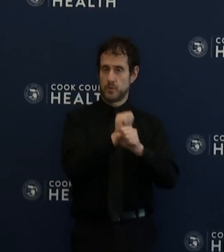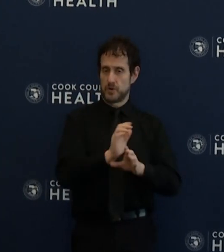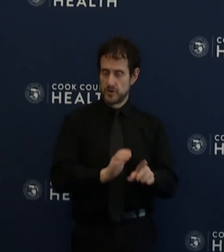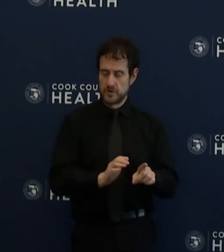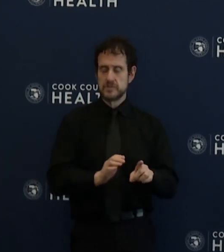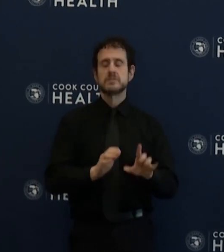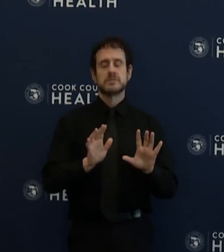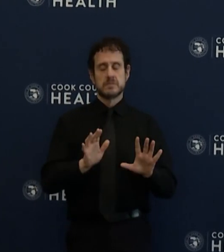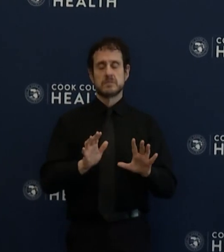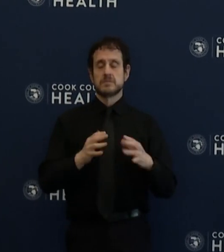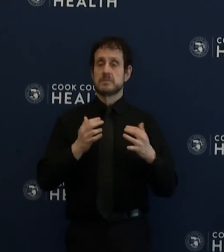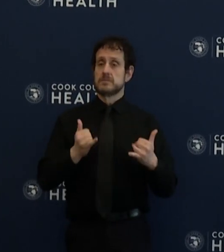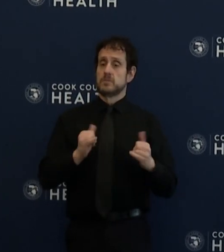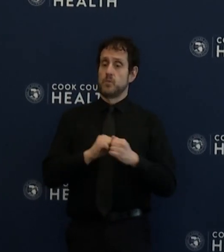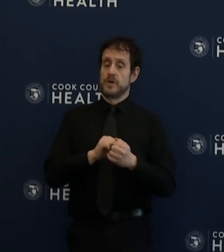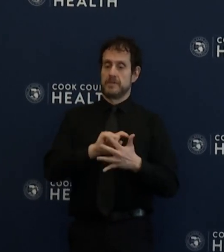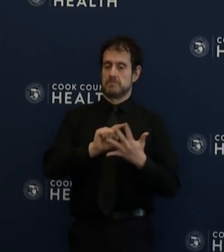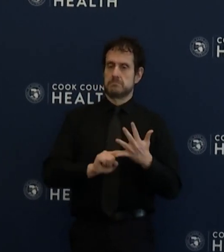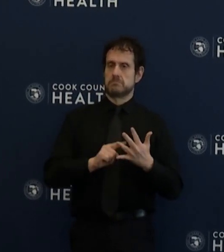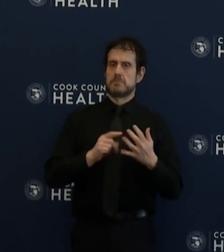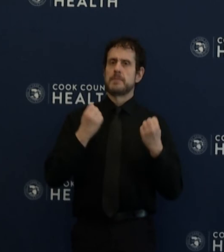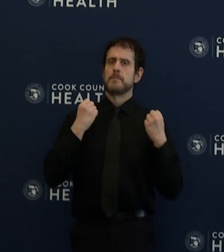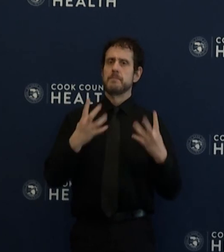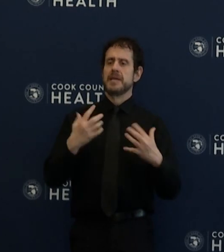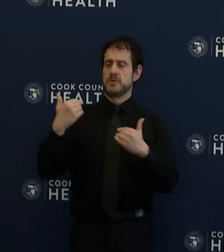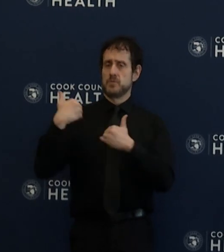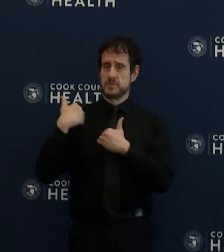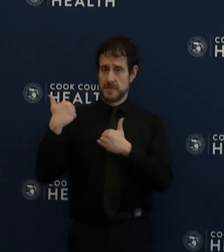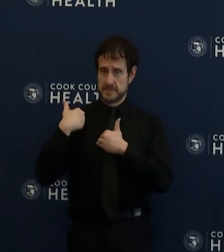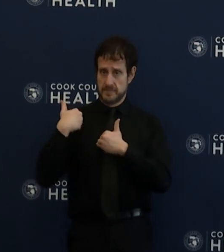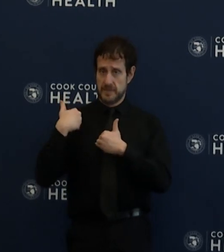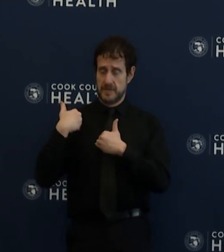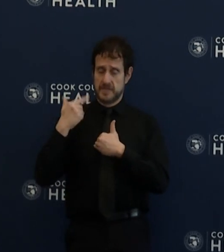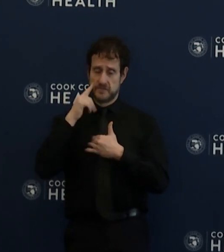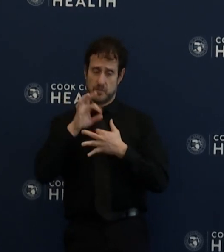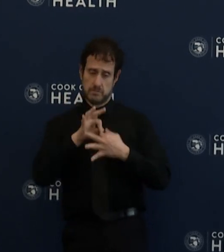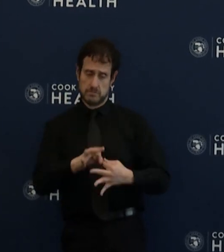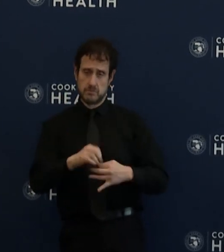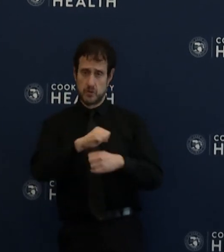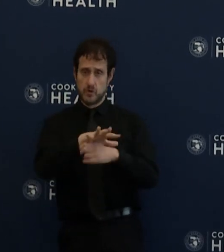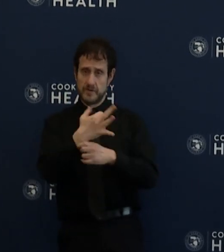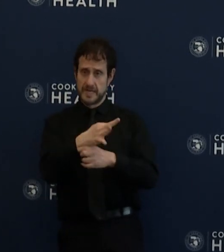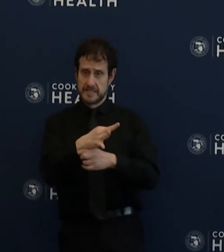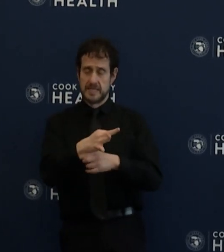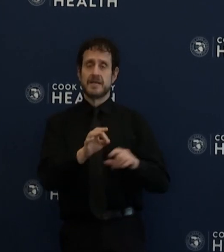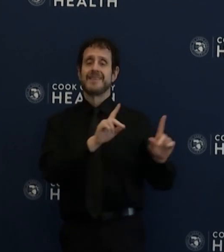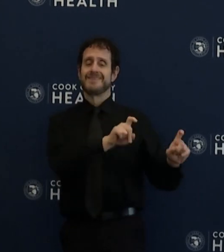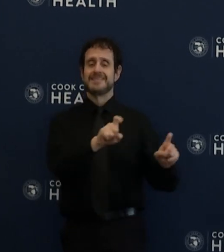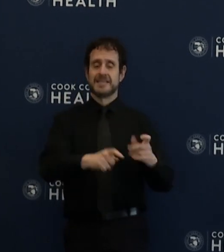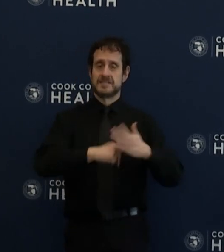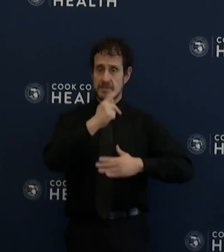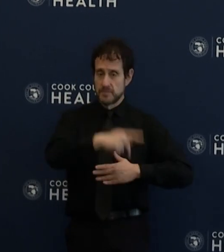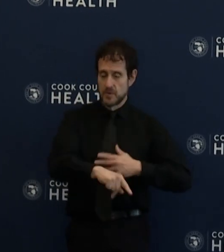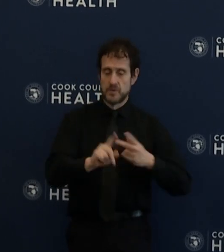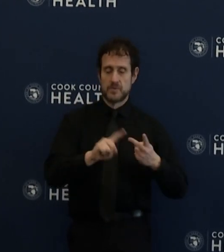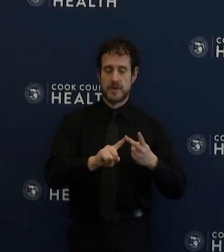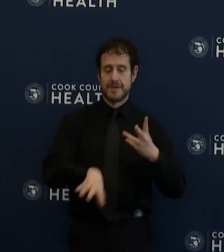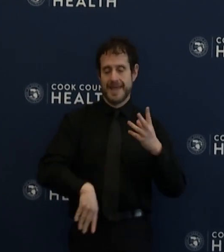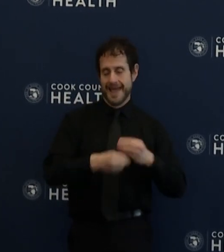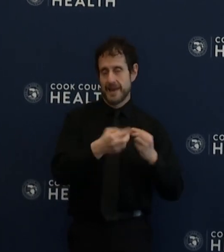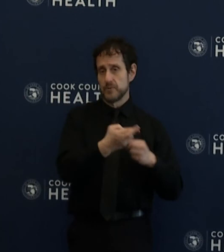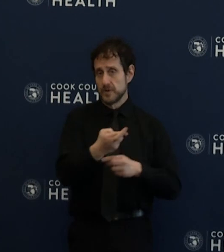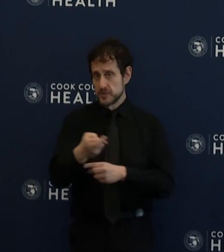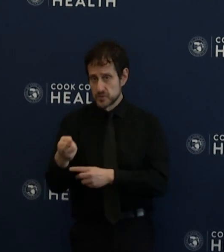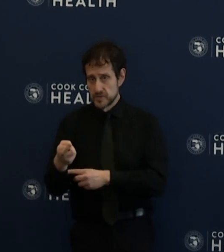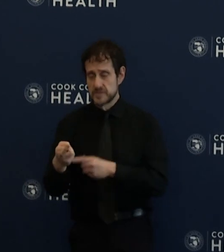given all the responsibilities that have come in responding to COVID, whether it be doing a testing program, expanding resources, creating